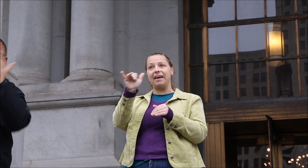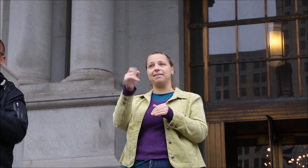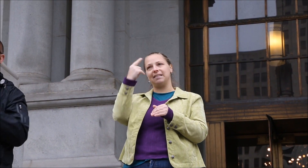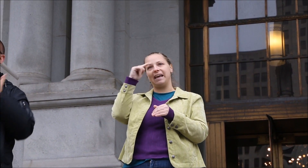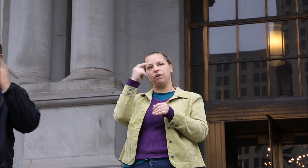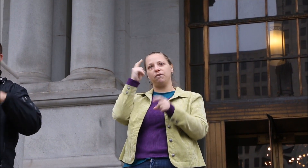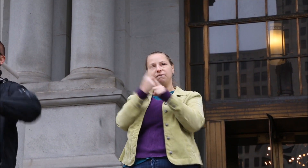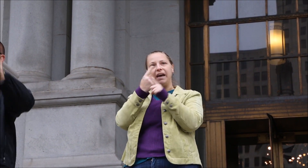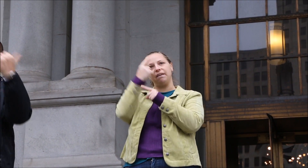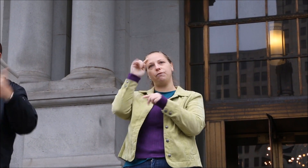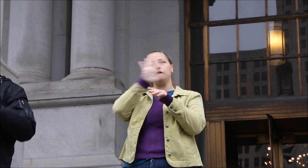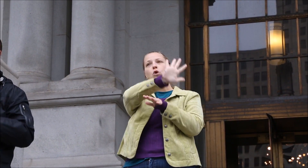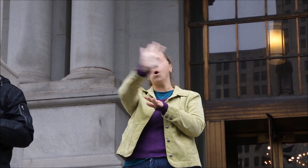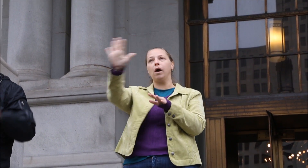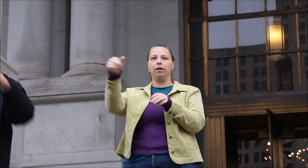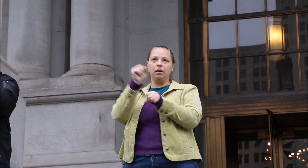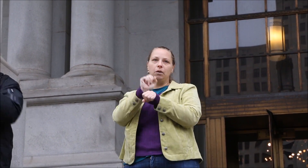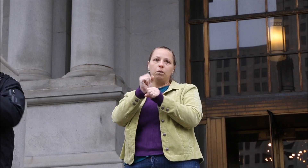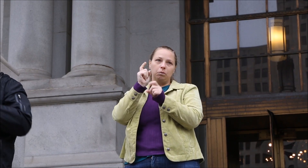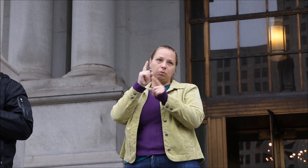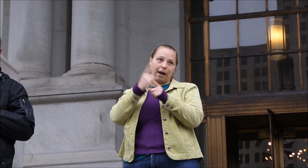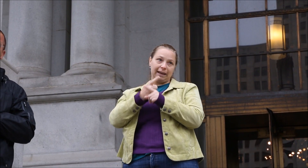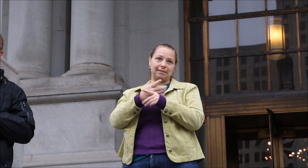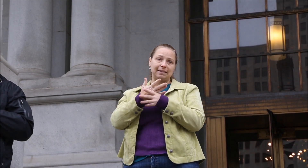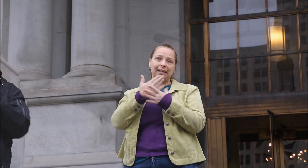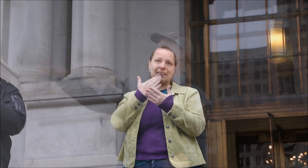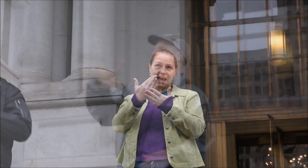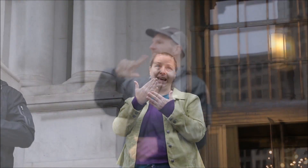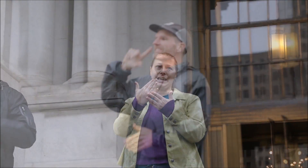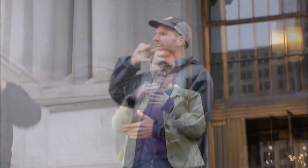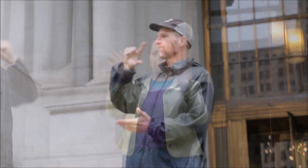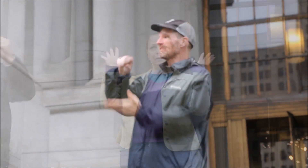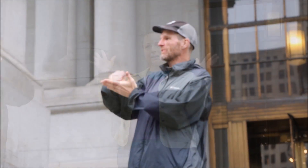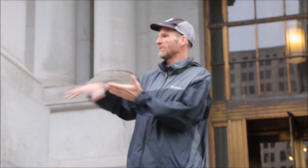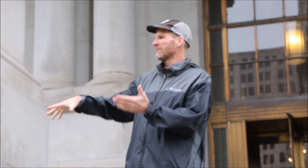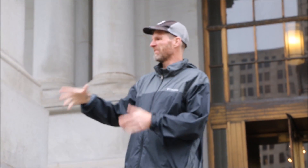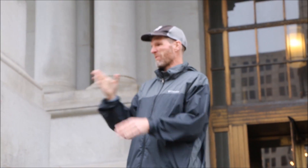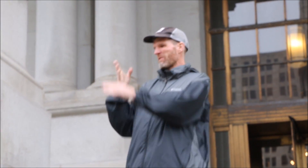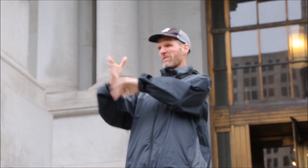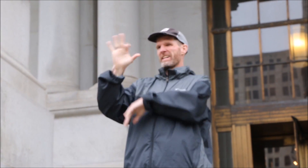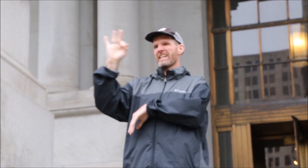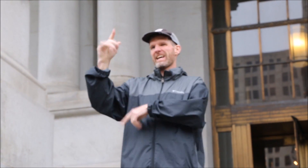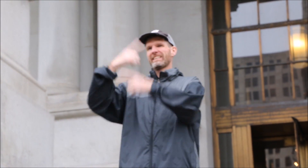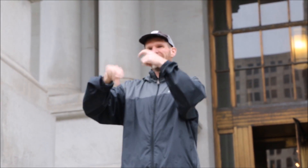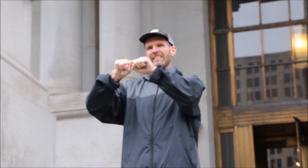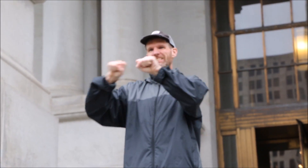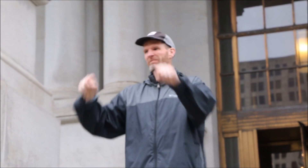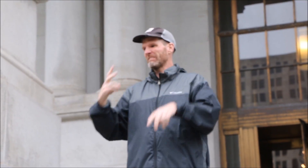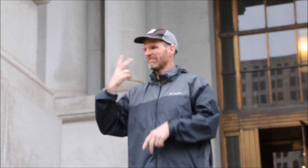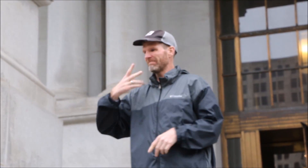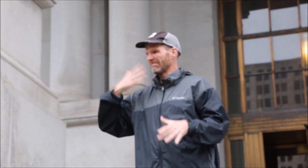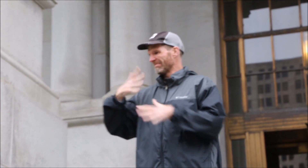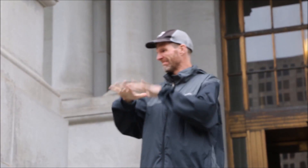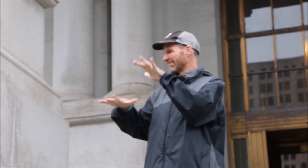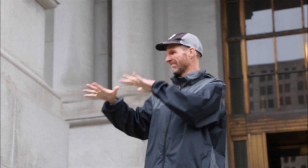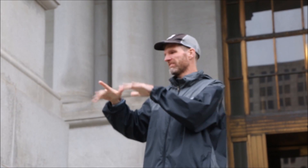that. That's where I'd be. So I'm very, very grateful to the school for the deaf, and I would like New York State to keep growing these